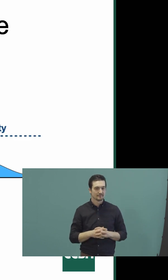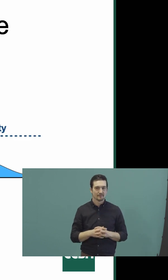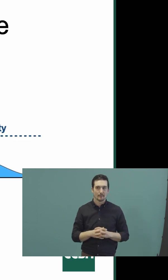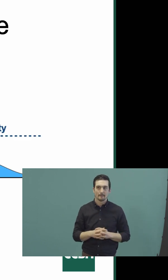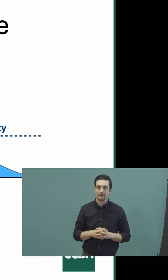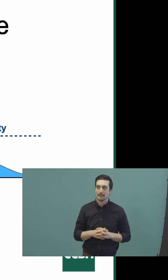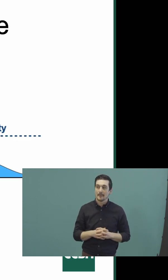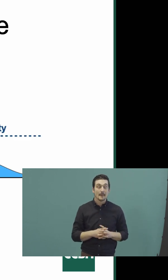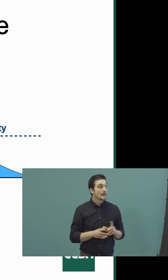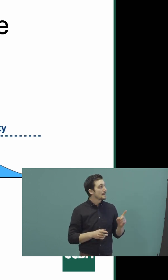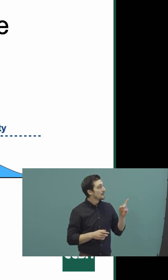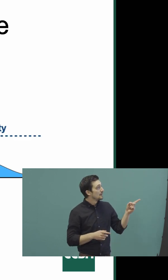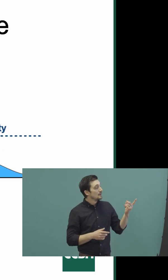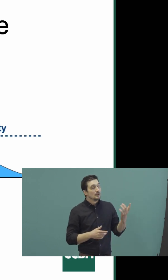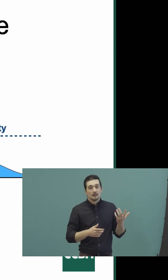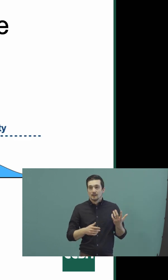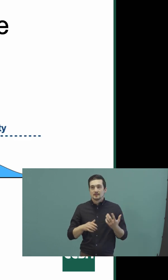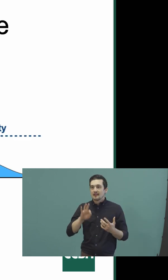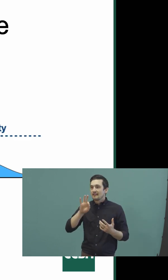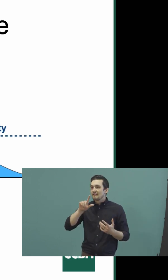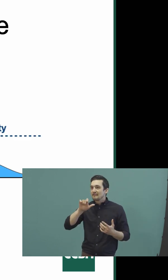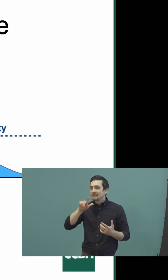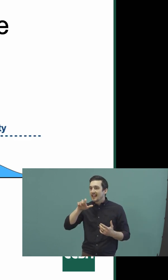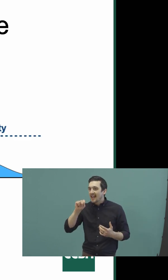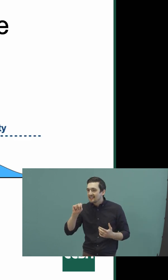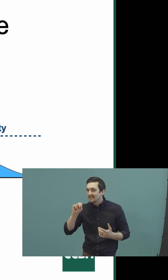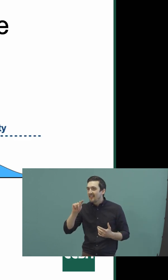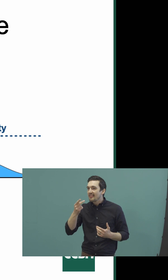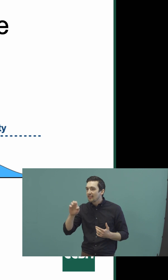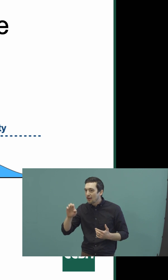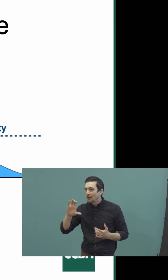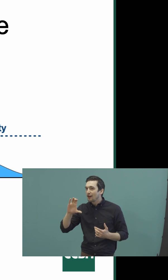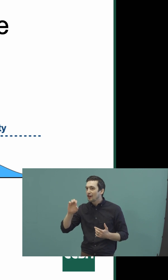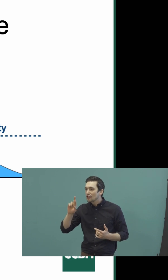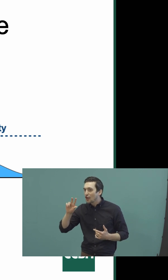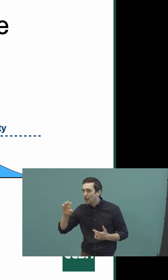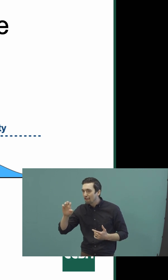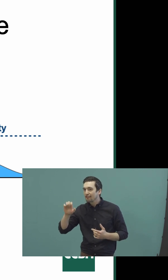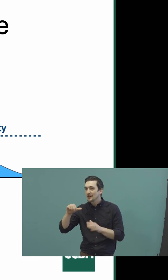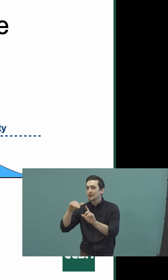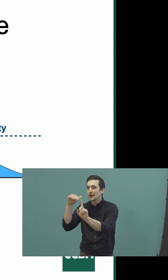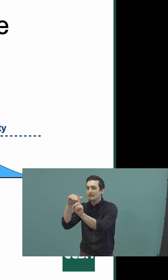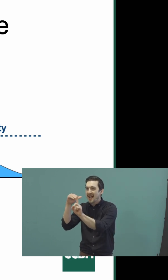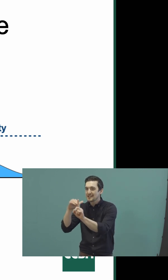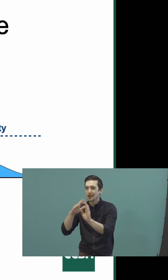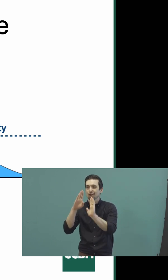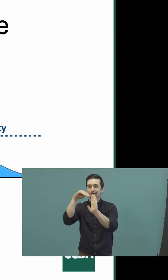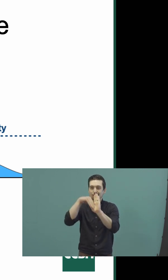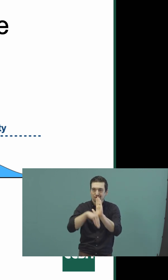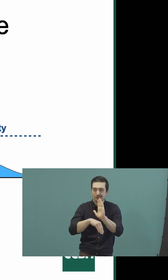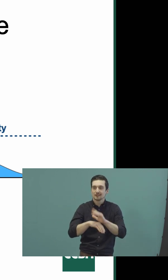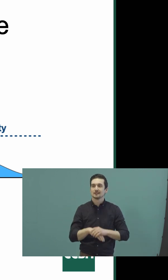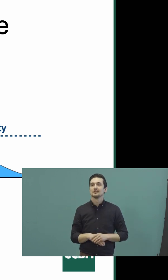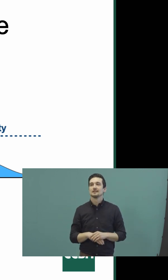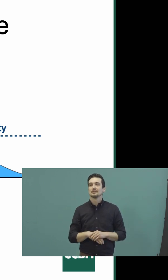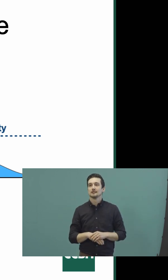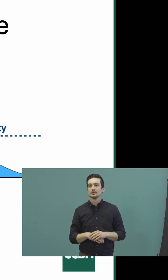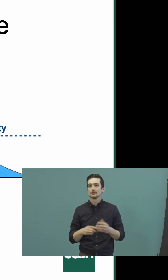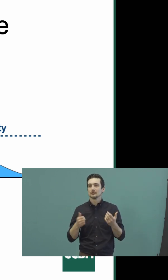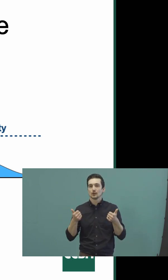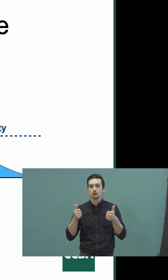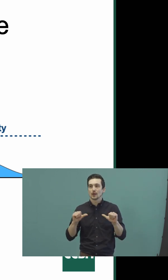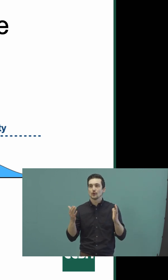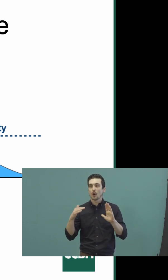This is simply the Flatten the Curve reminder of what we're trying to do here. Again, what we're trying to do is flatten a